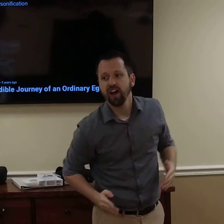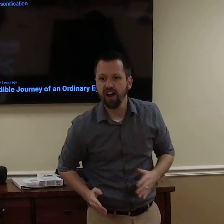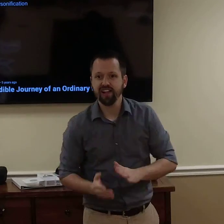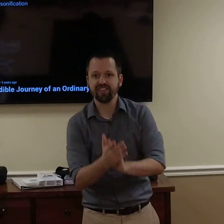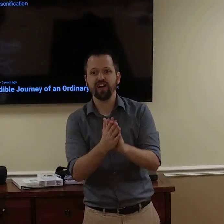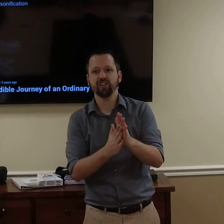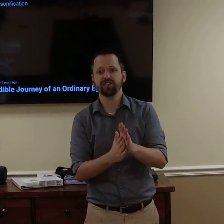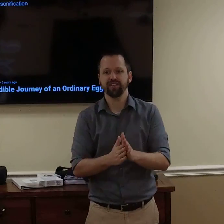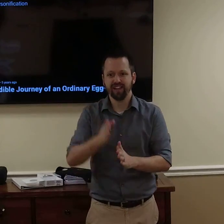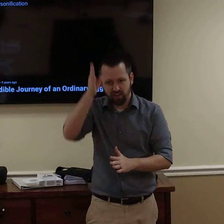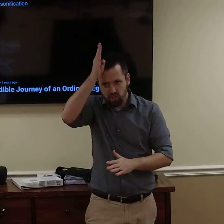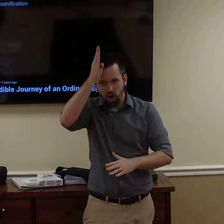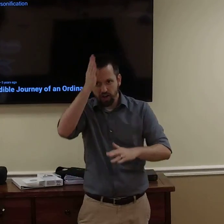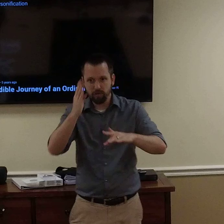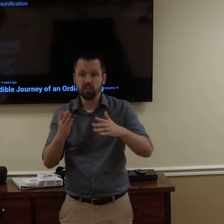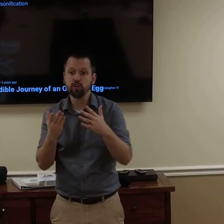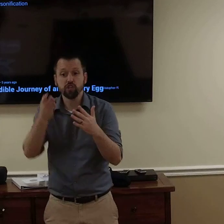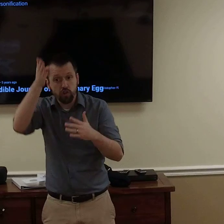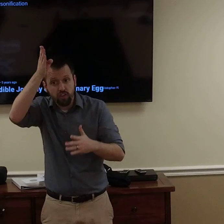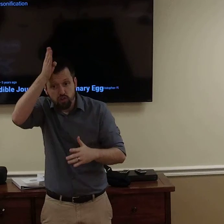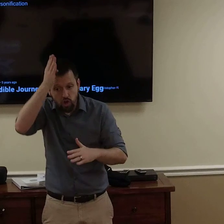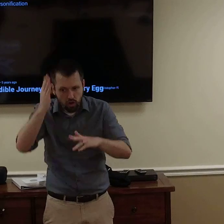Alright, so shark, but then you can show me the shark.